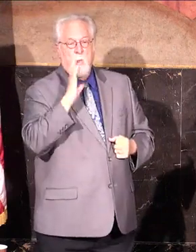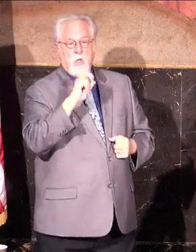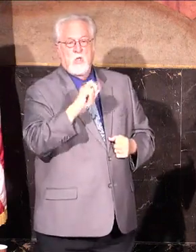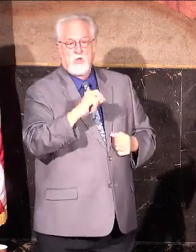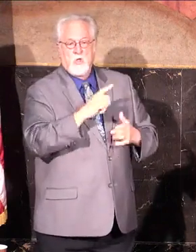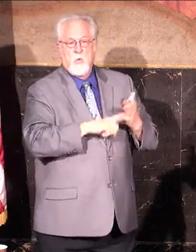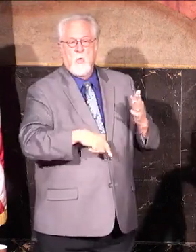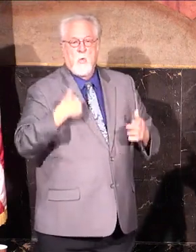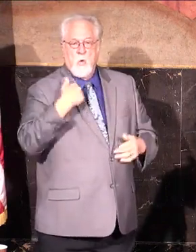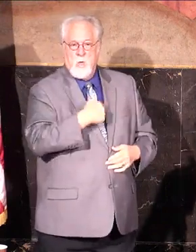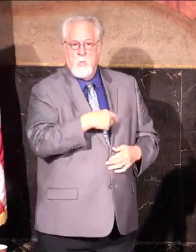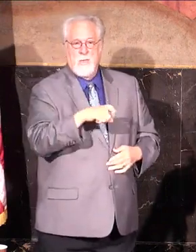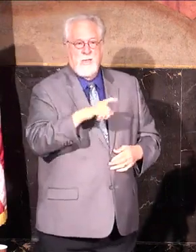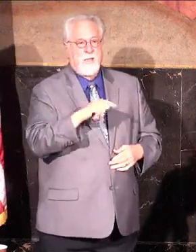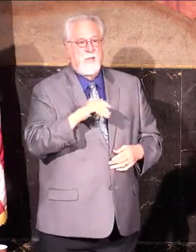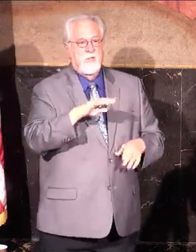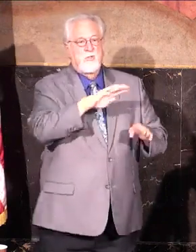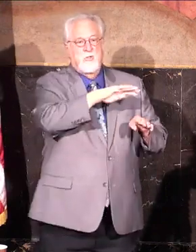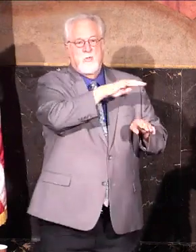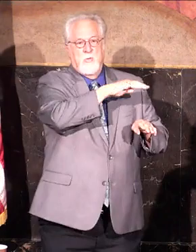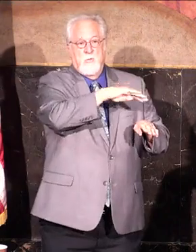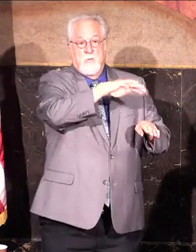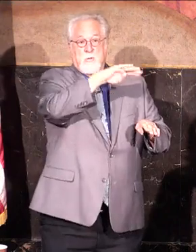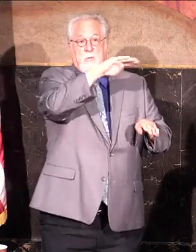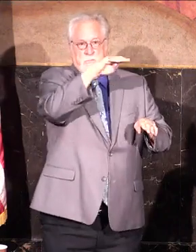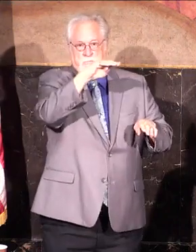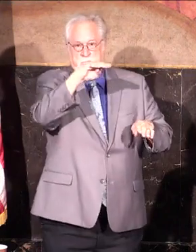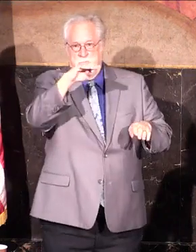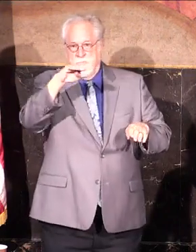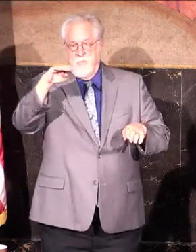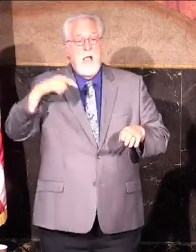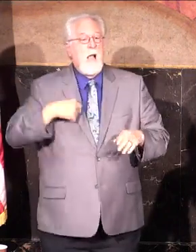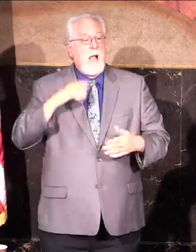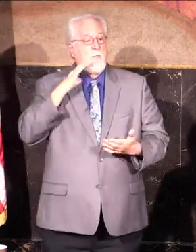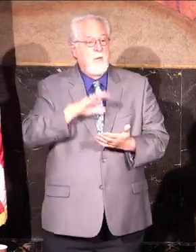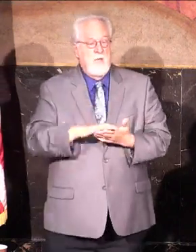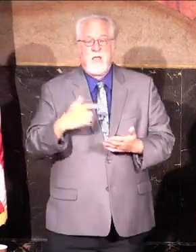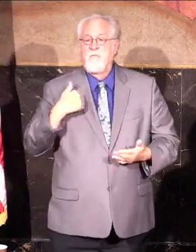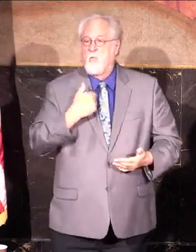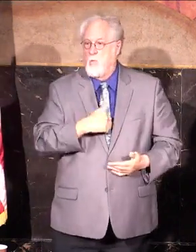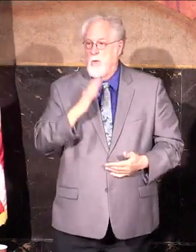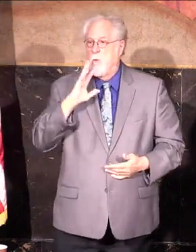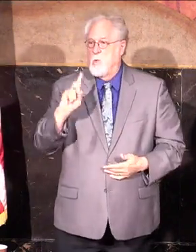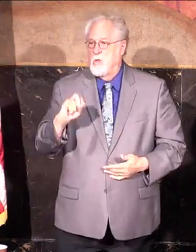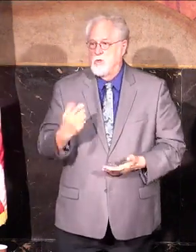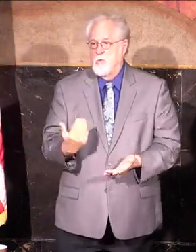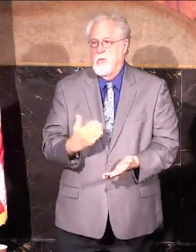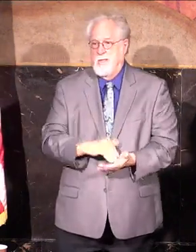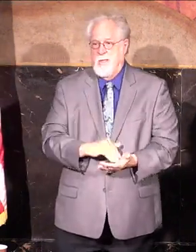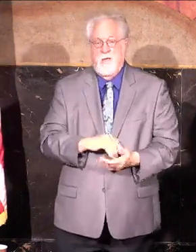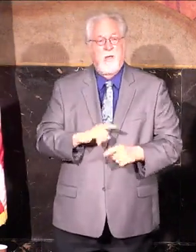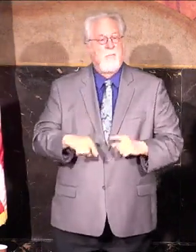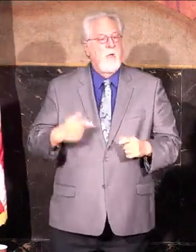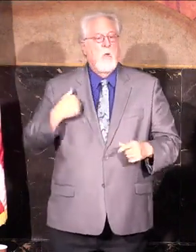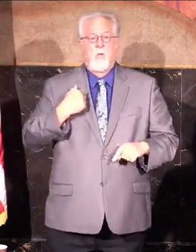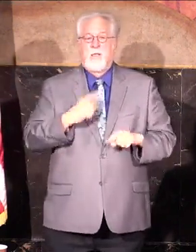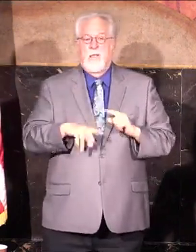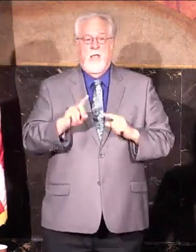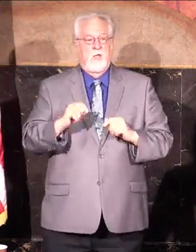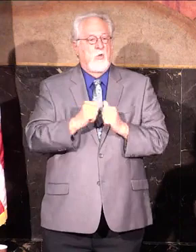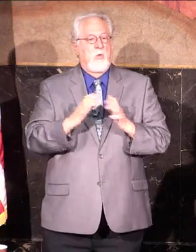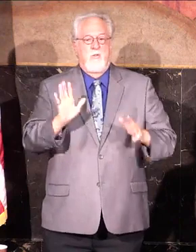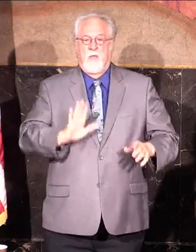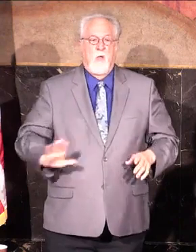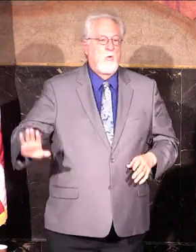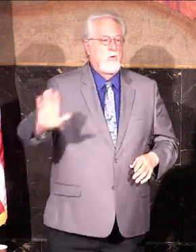necessary in order to flatten the curve. I believe we are going to do this again, but I know we can't do it without